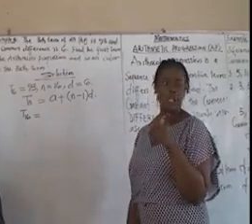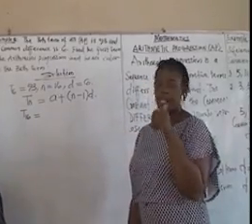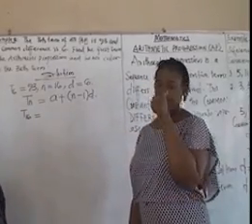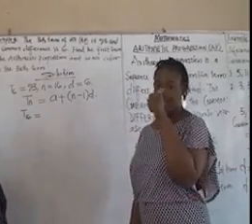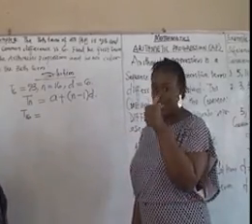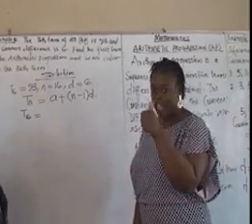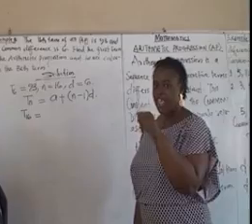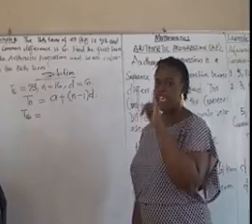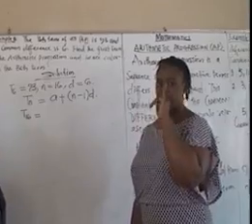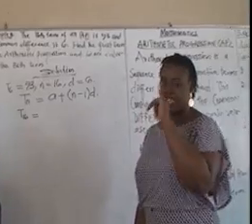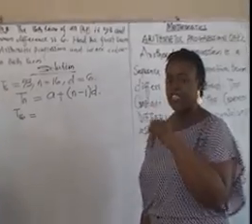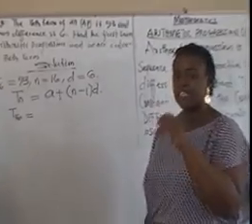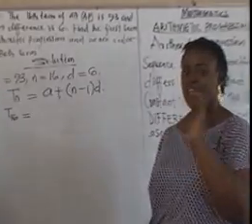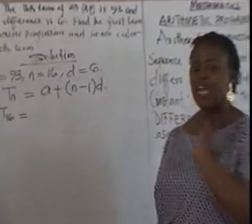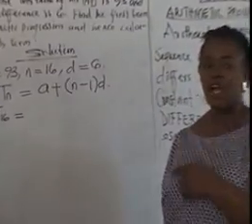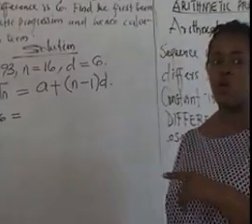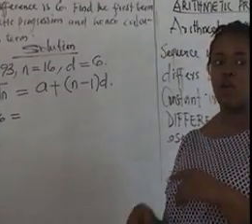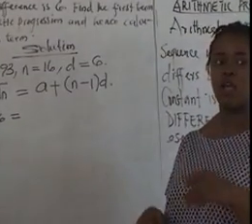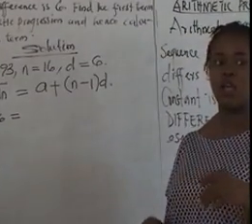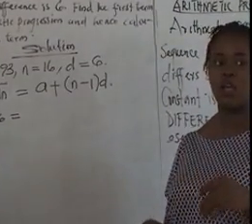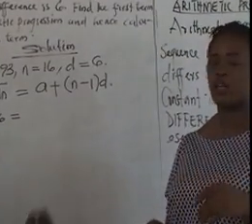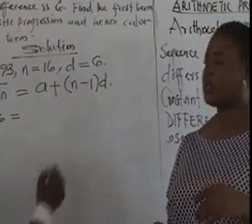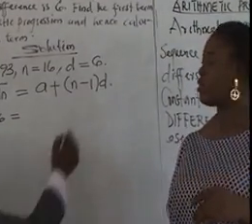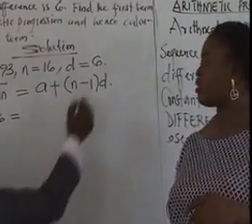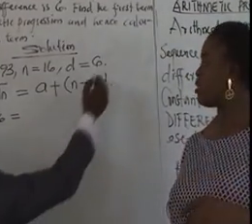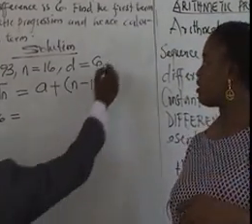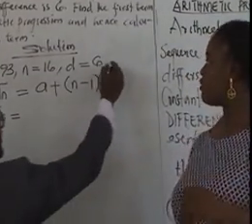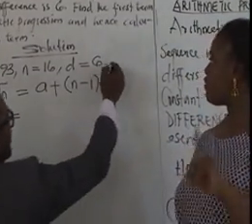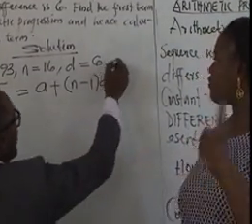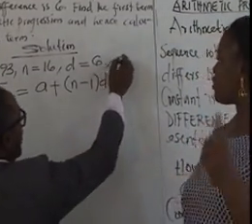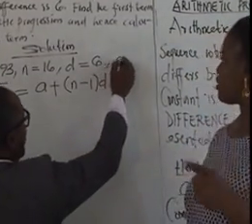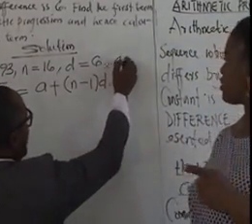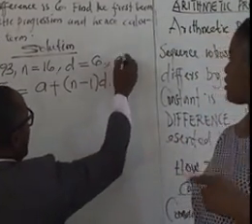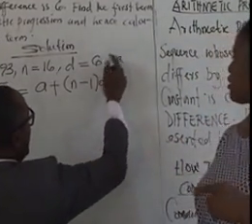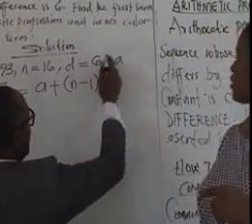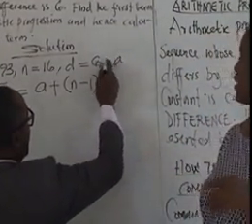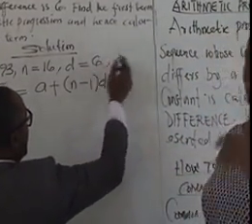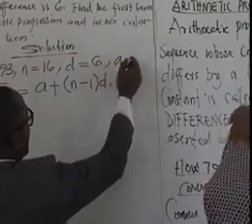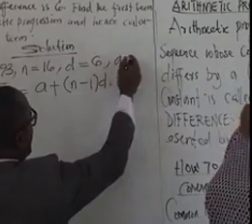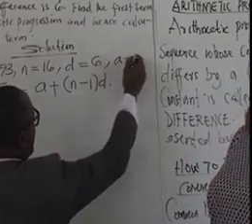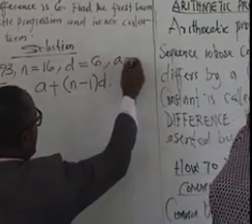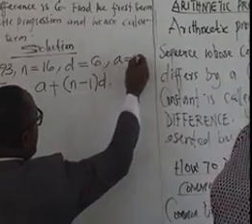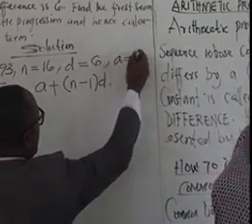remember A is what we are looking for. Permit me to put a